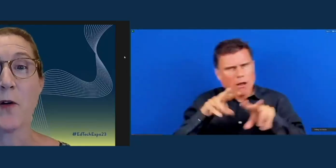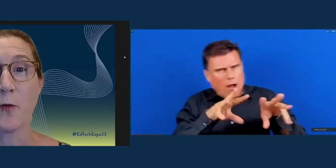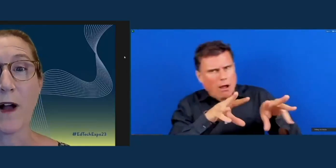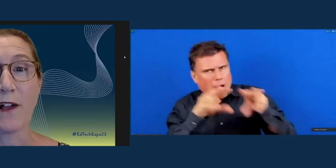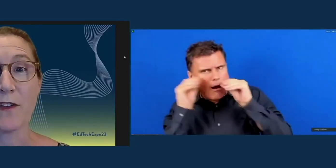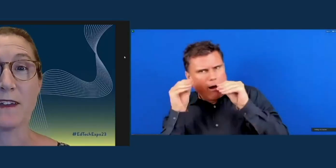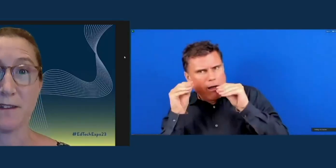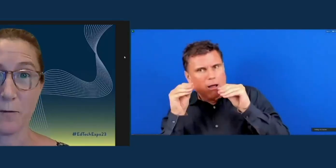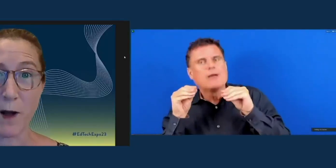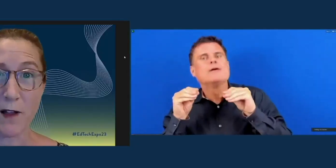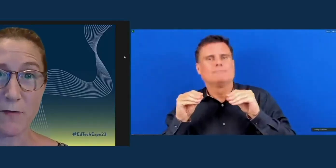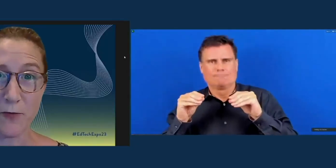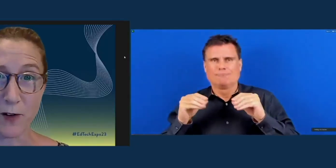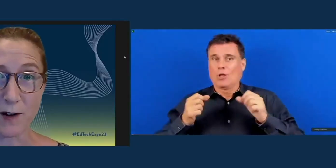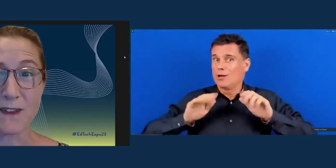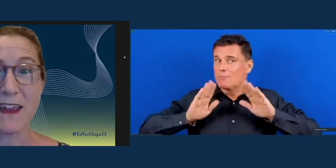are